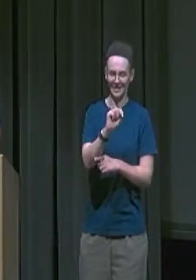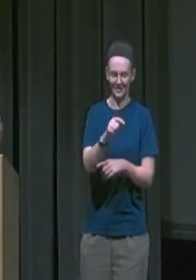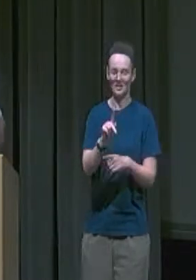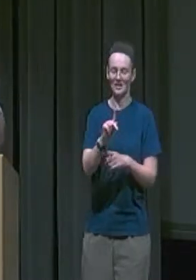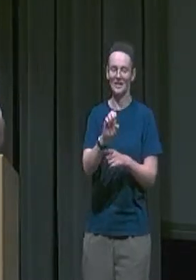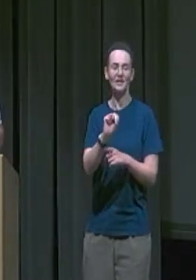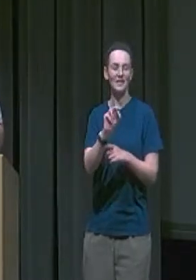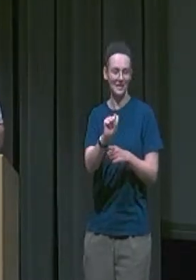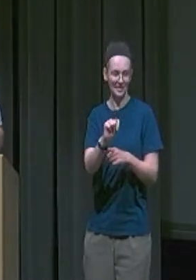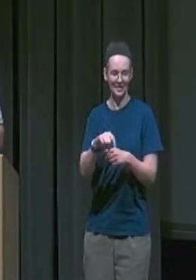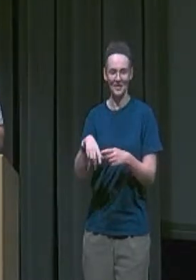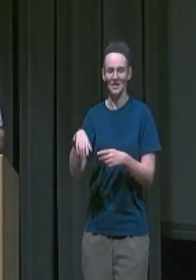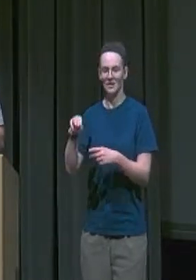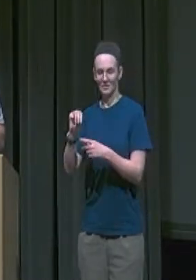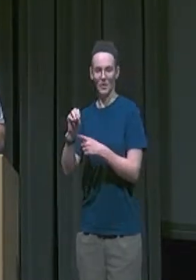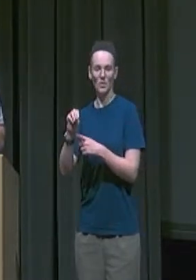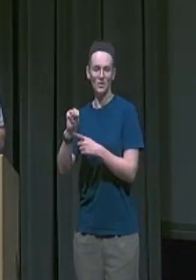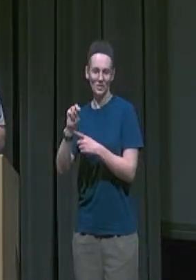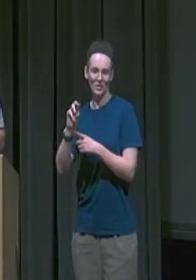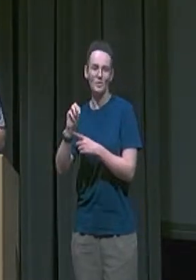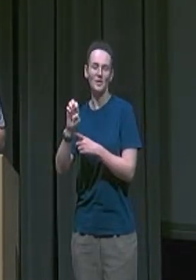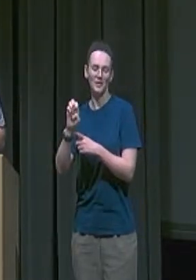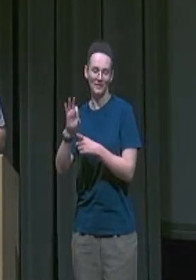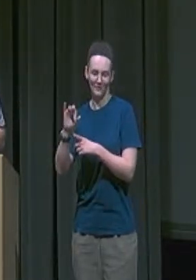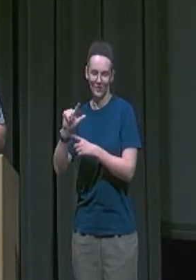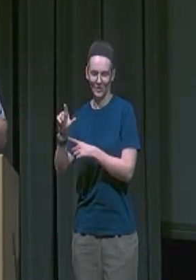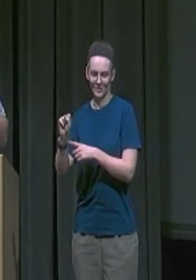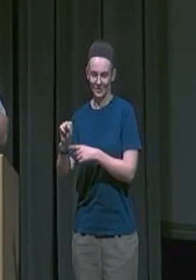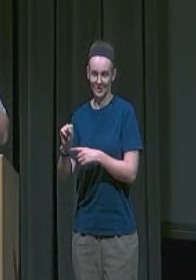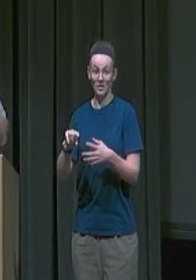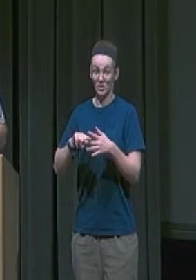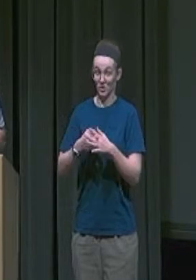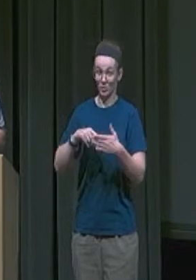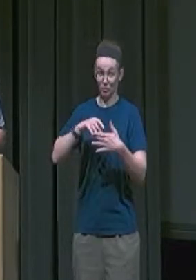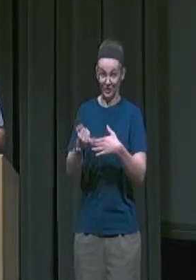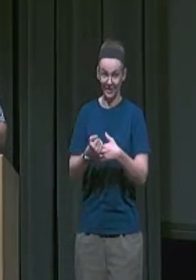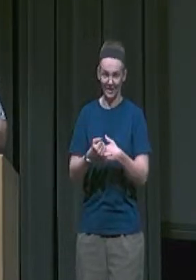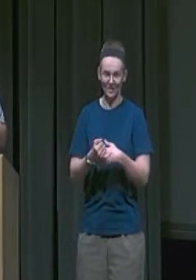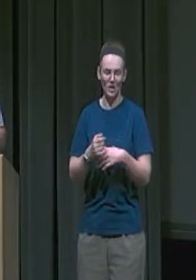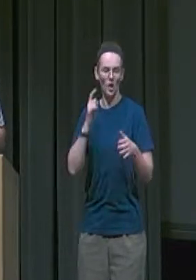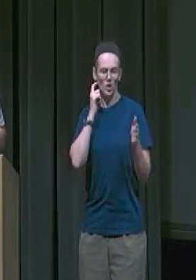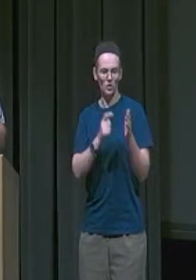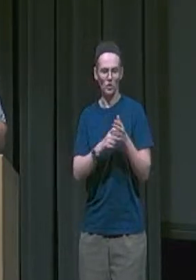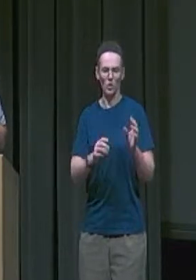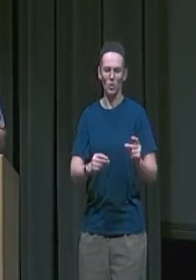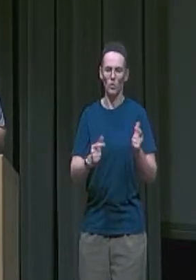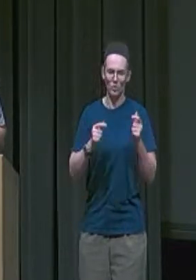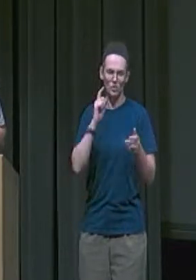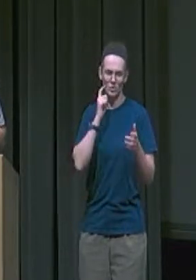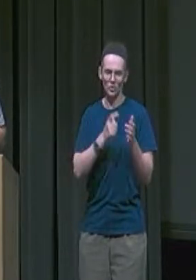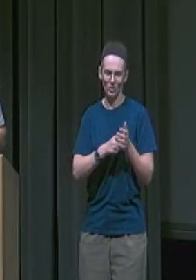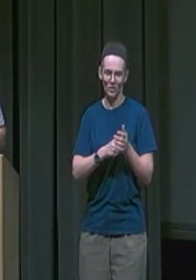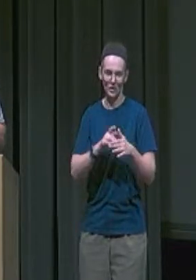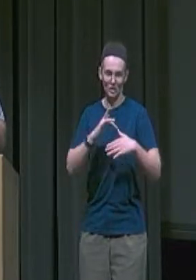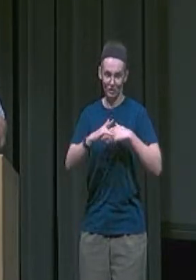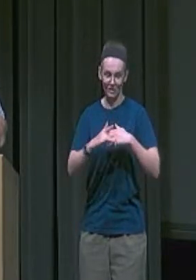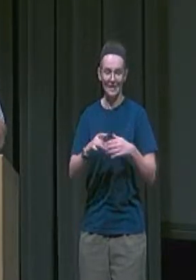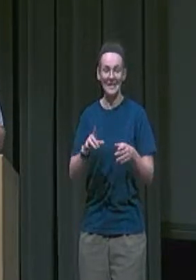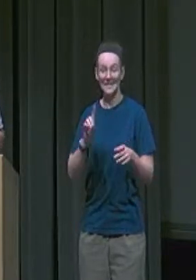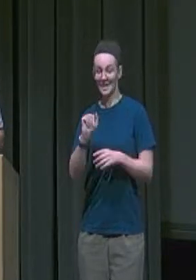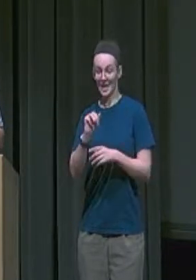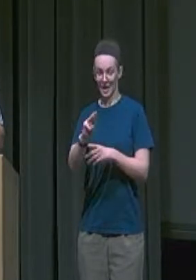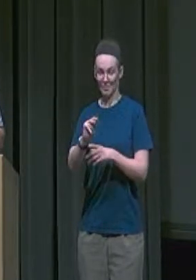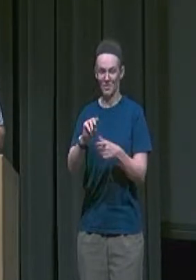EPA, it became very evident early on that dams altered a river